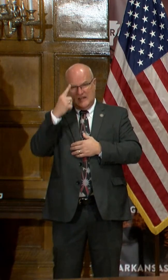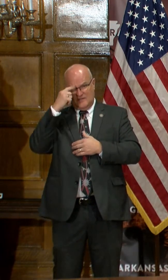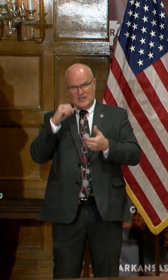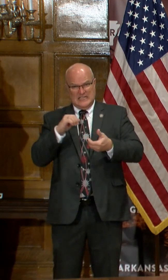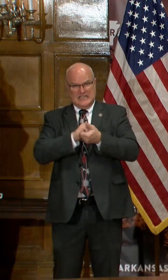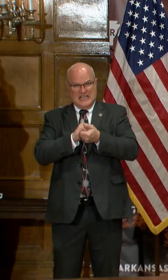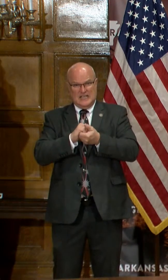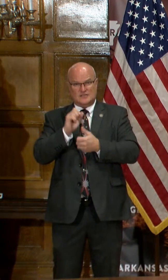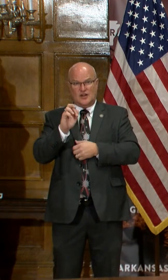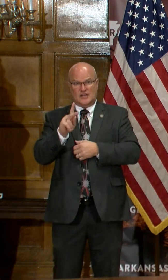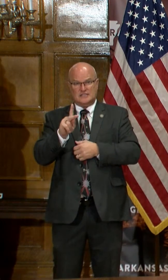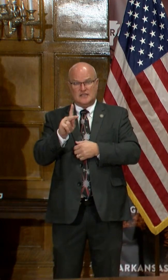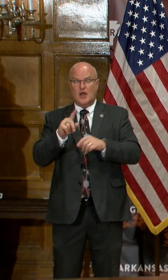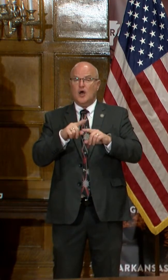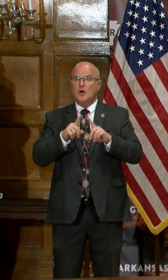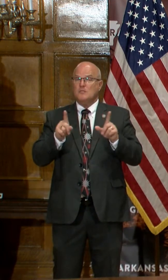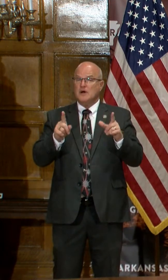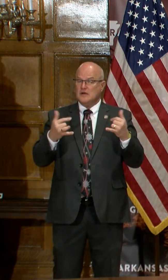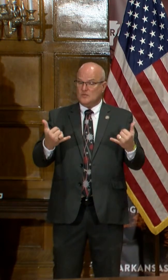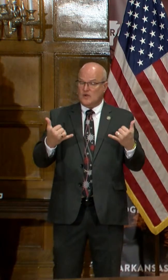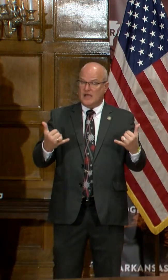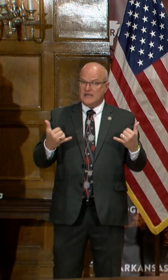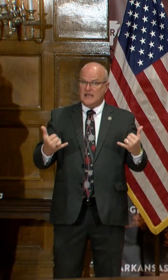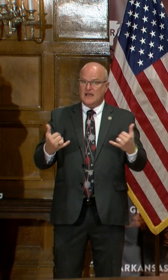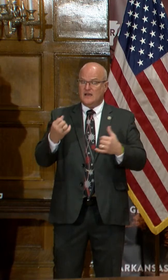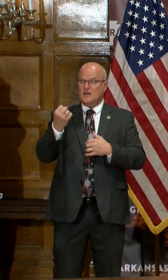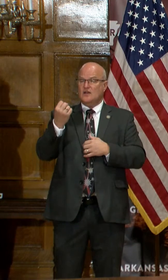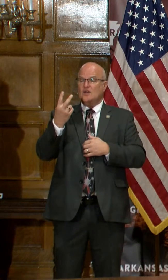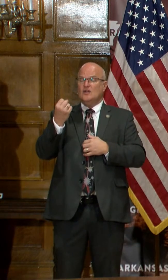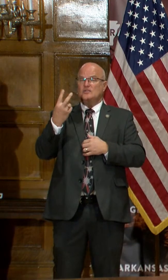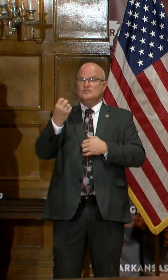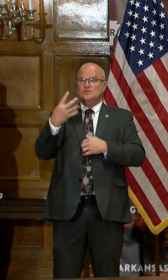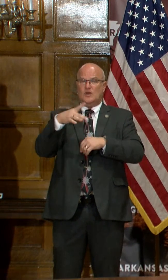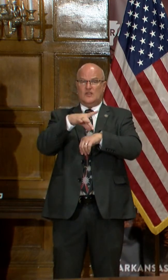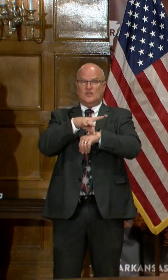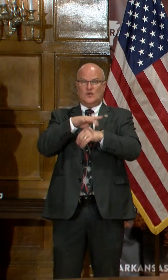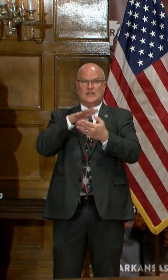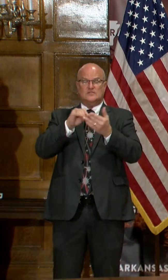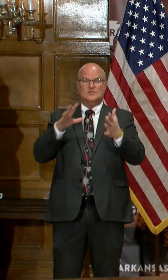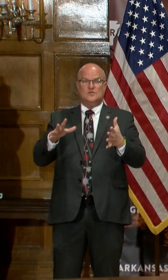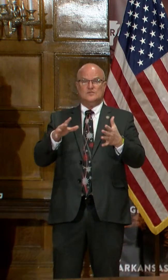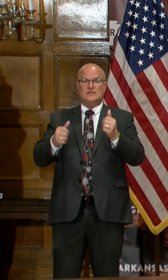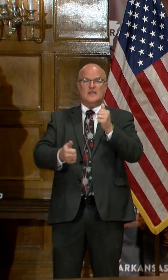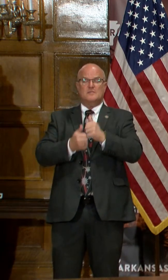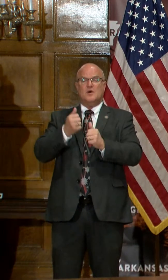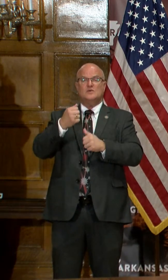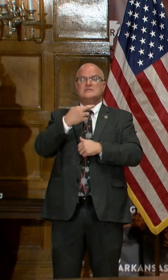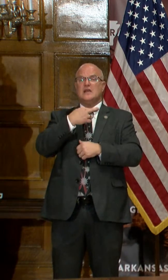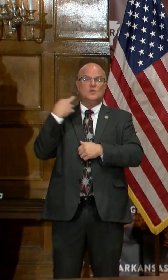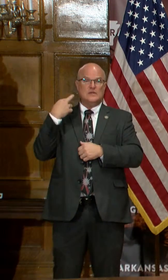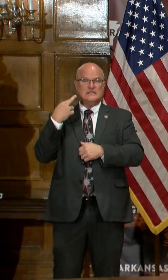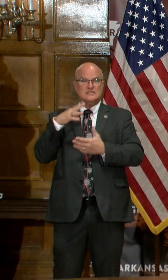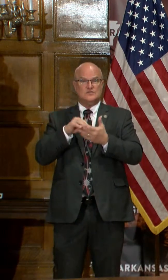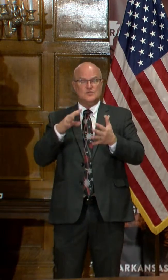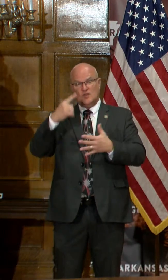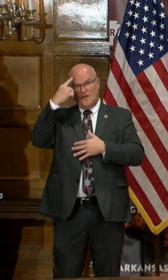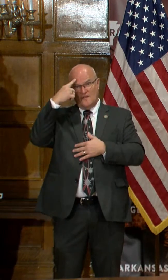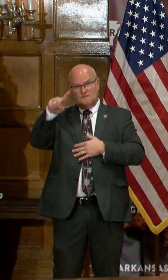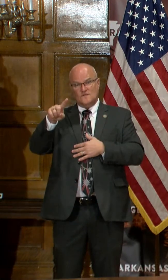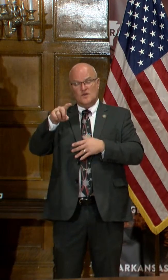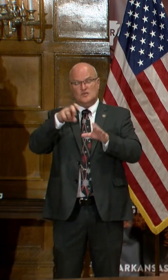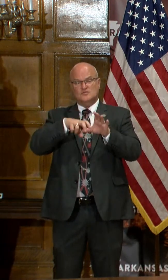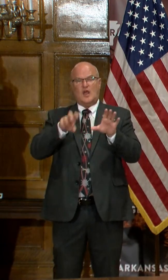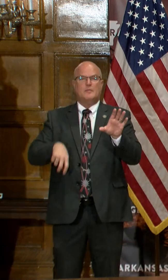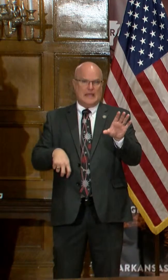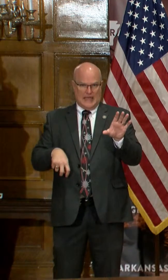we really need to focus on and point out is right now our 12th grade students are the most at risk, according to this data, for